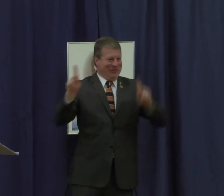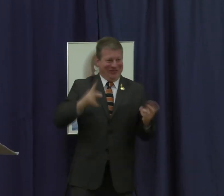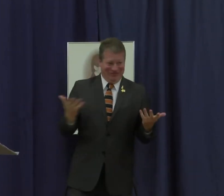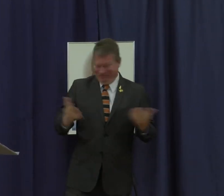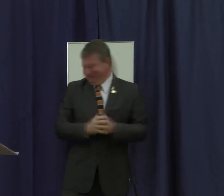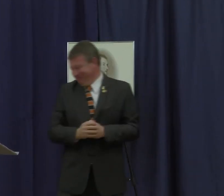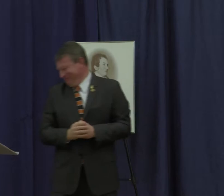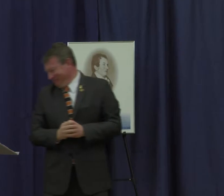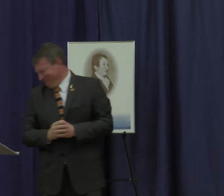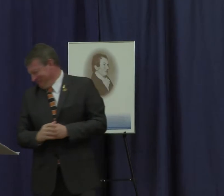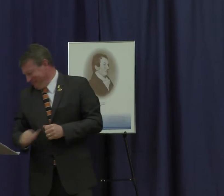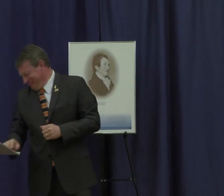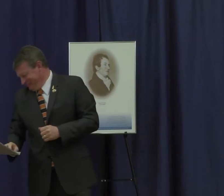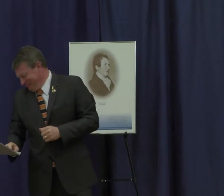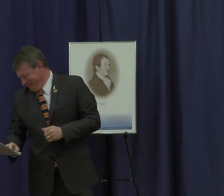if not for all of you people.